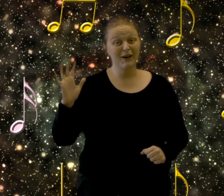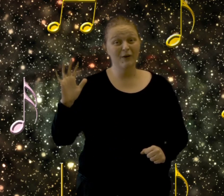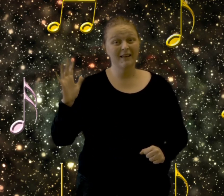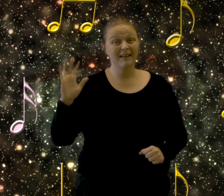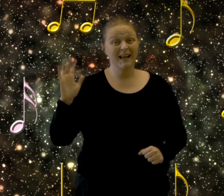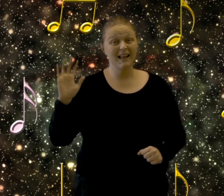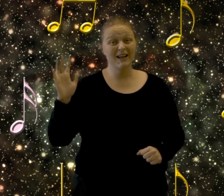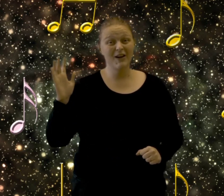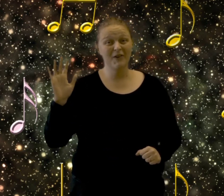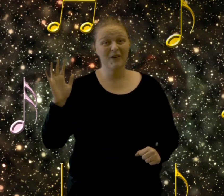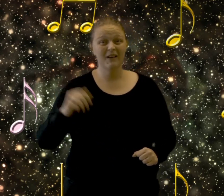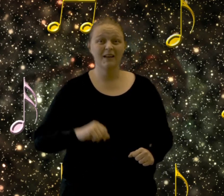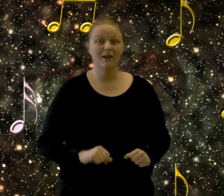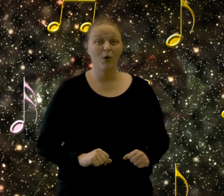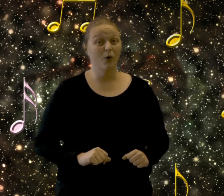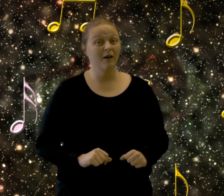hello, hello, or